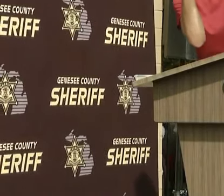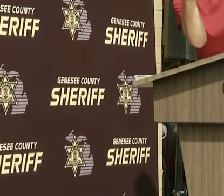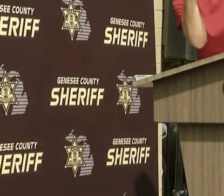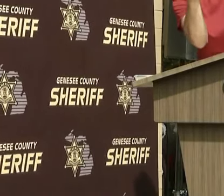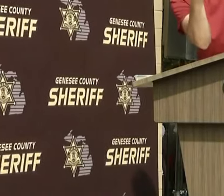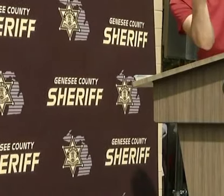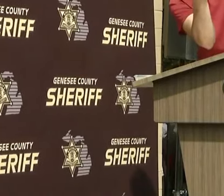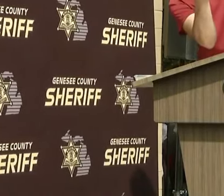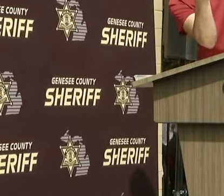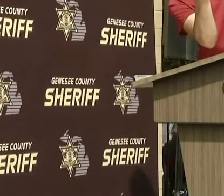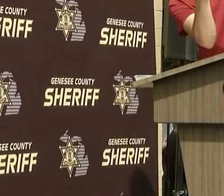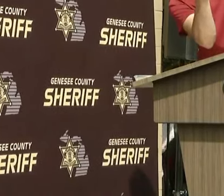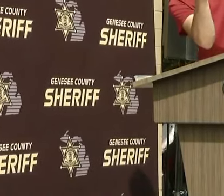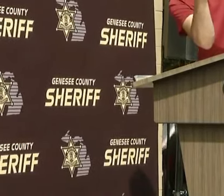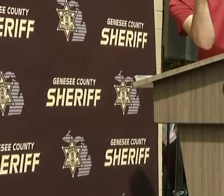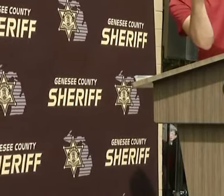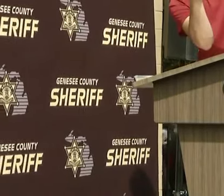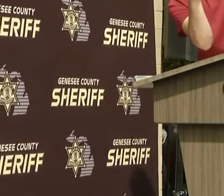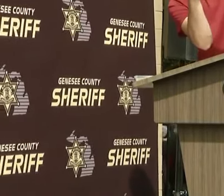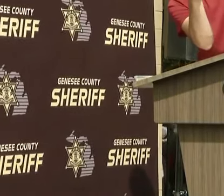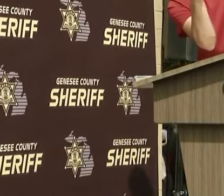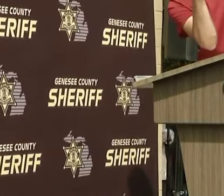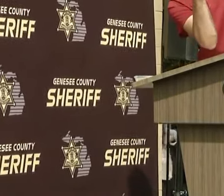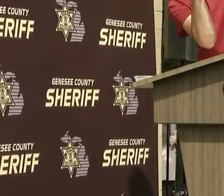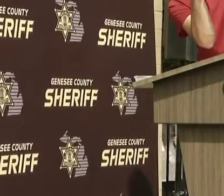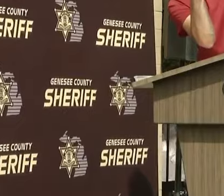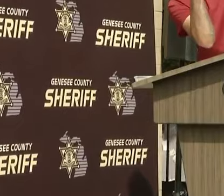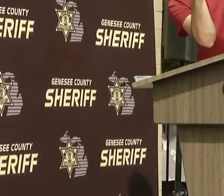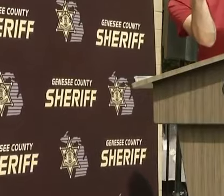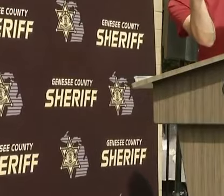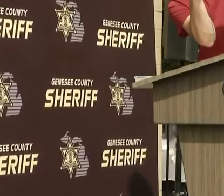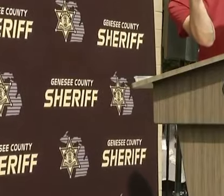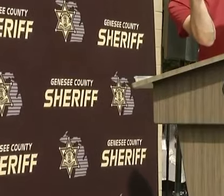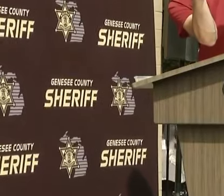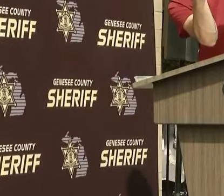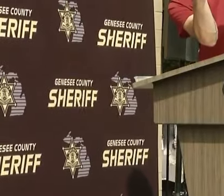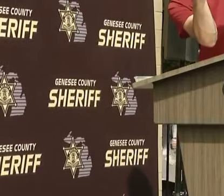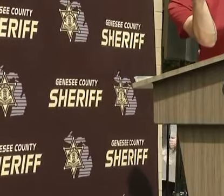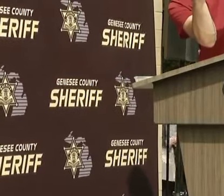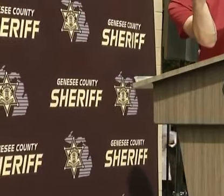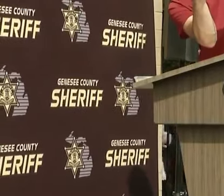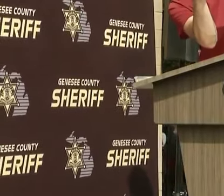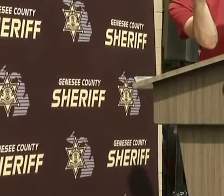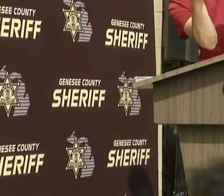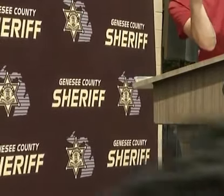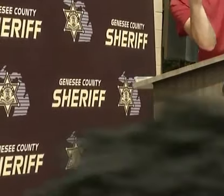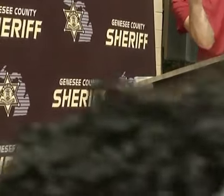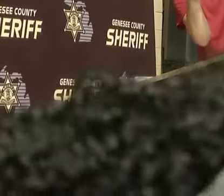Thank you.